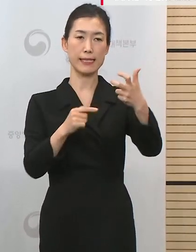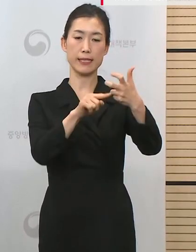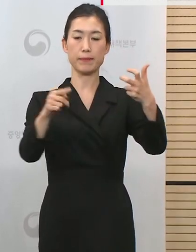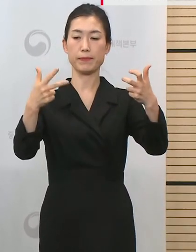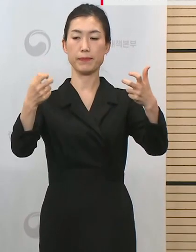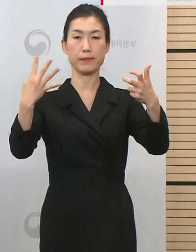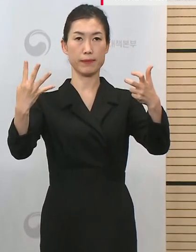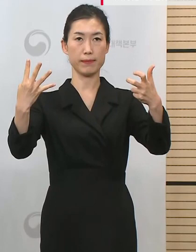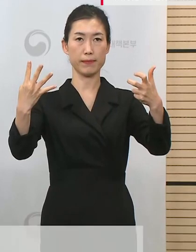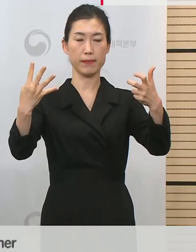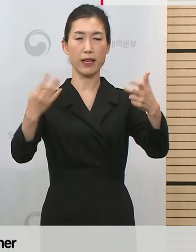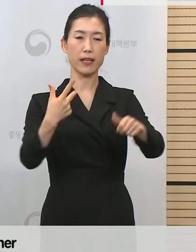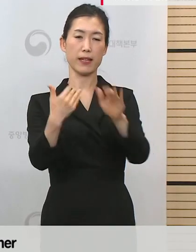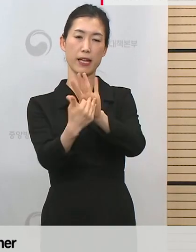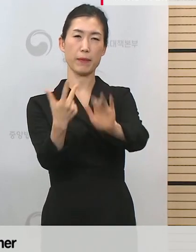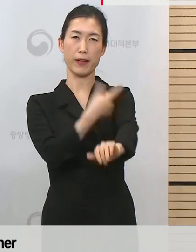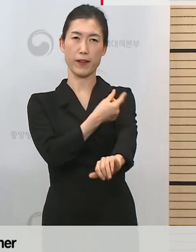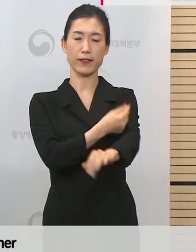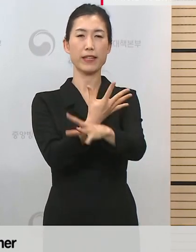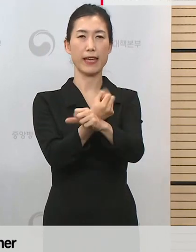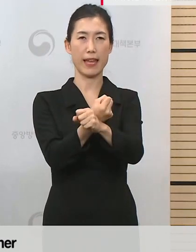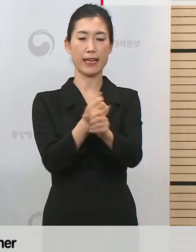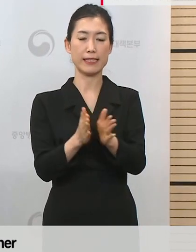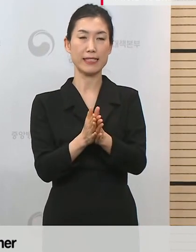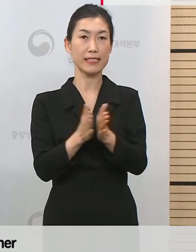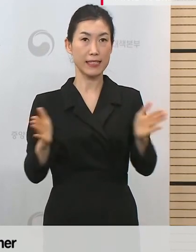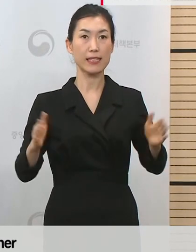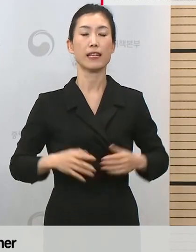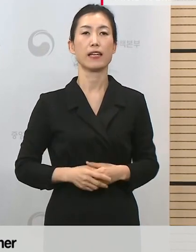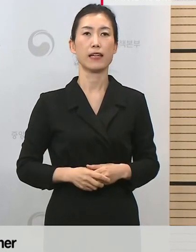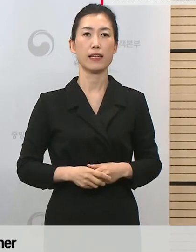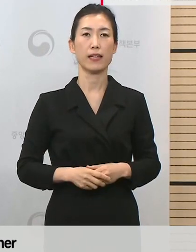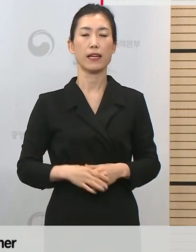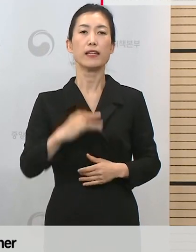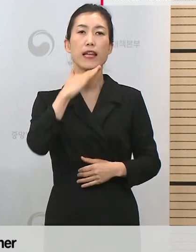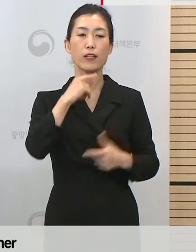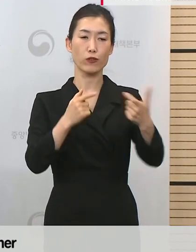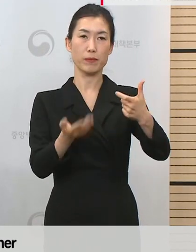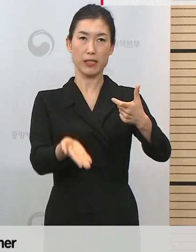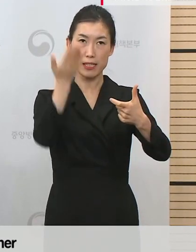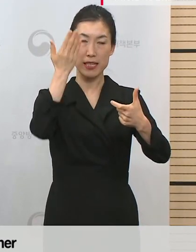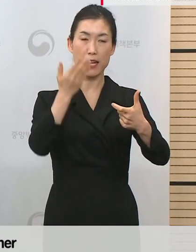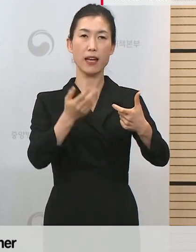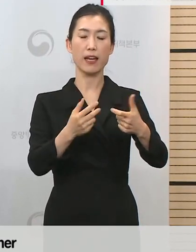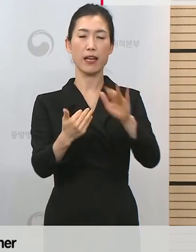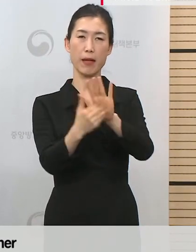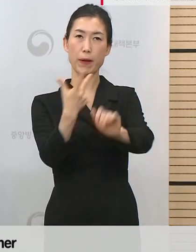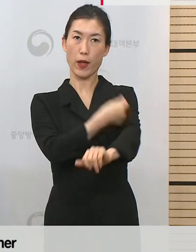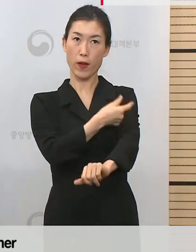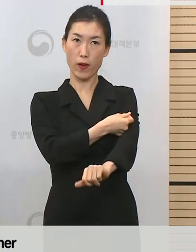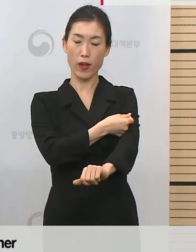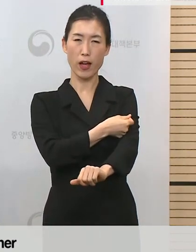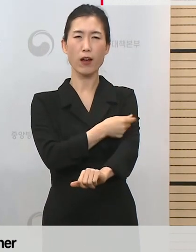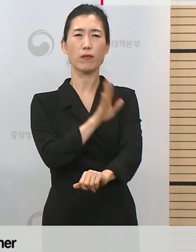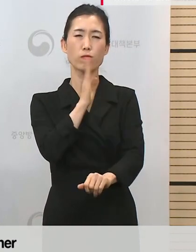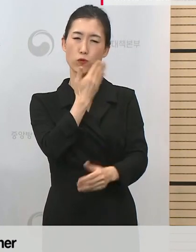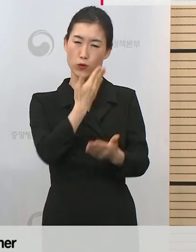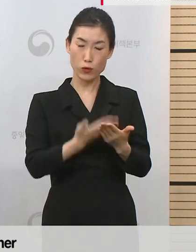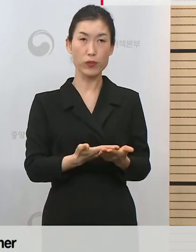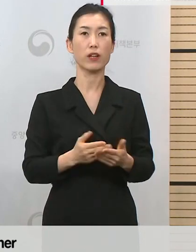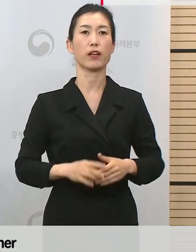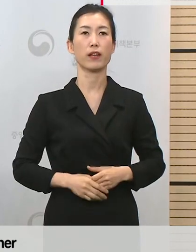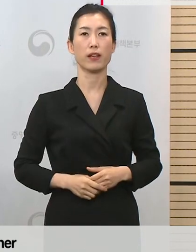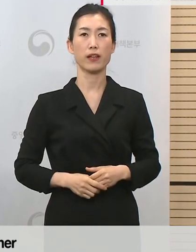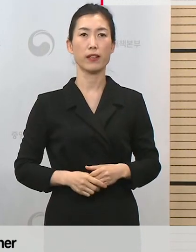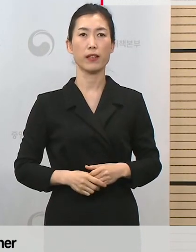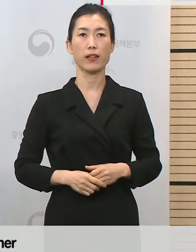from today, we are receiving the booking for the vaccine appointment for those aged between 70 and 74, and we